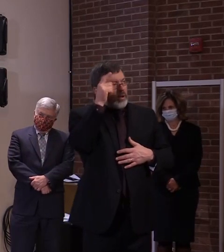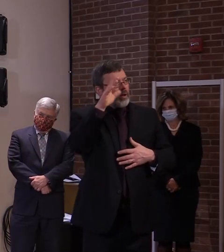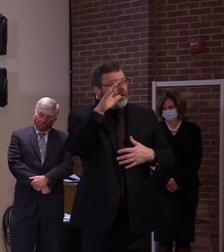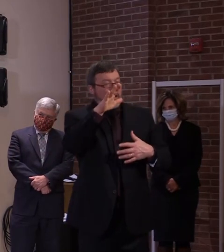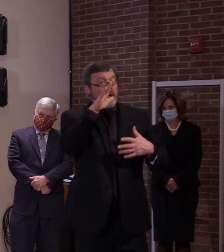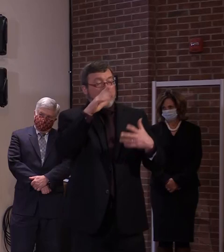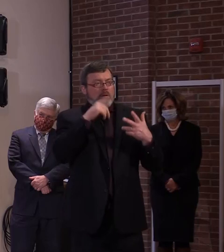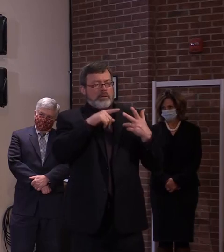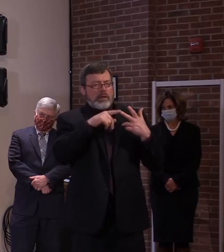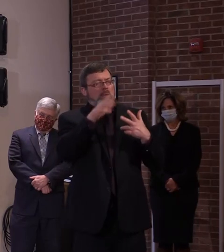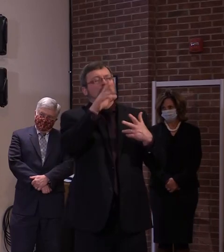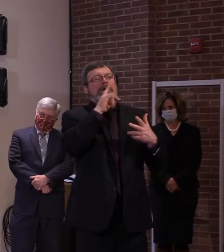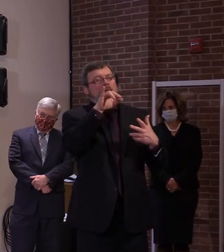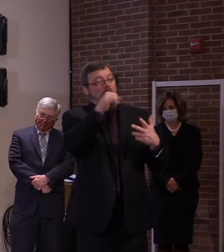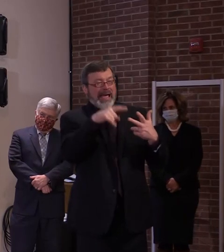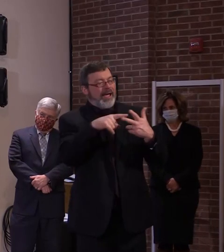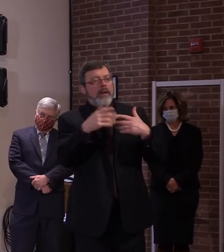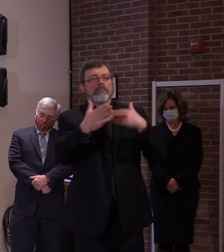did. So